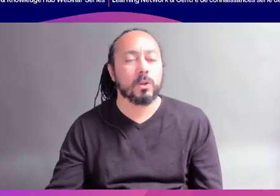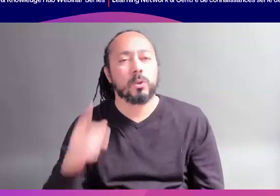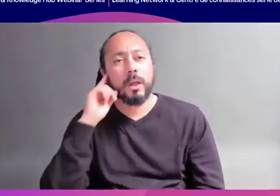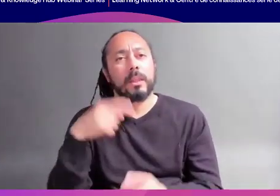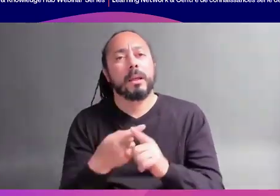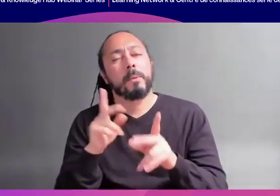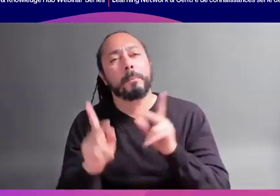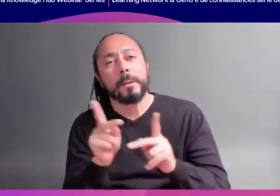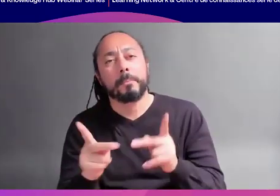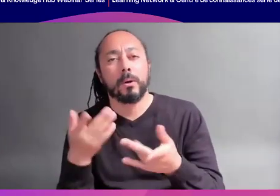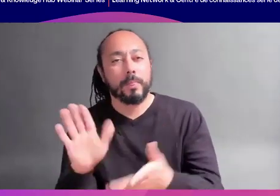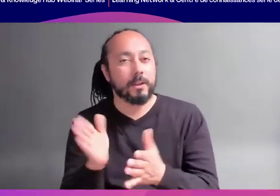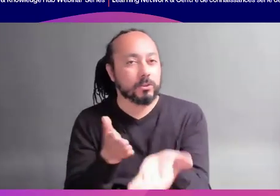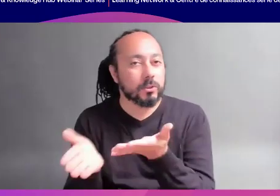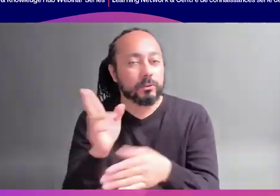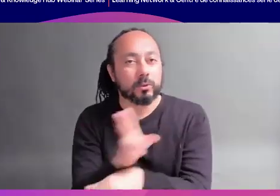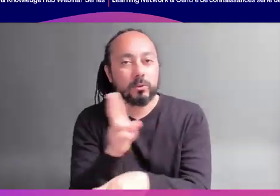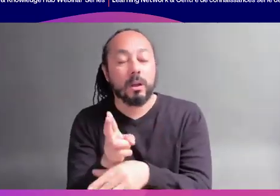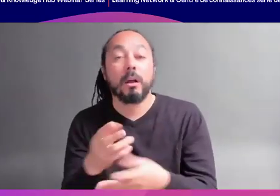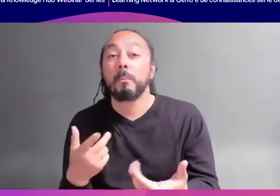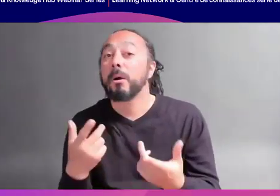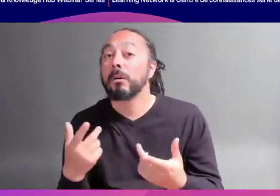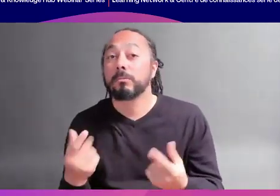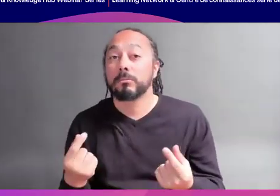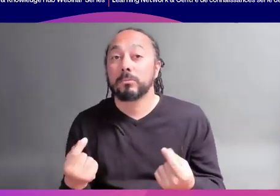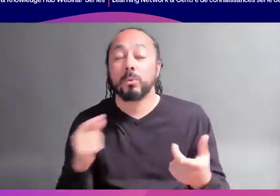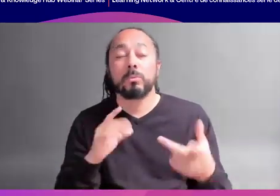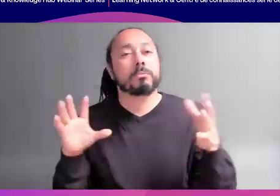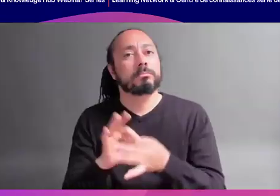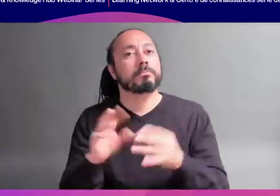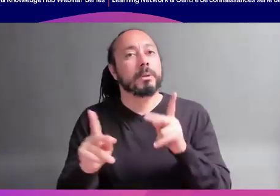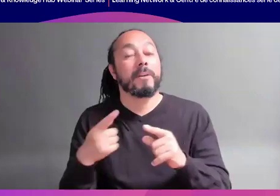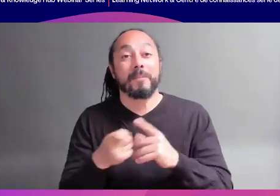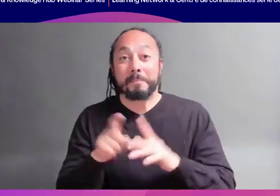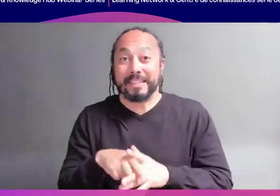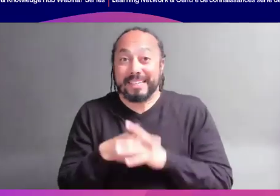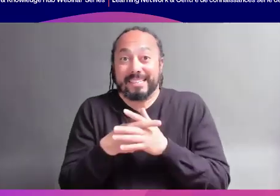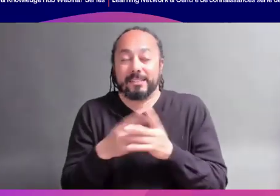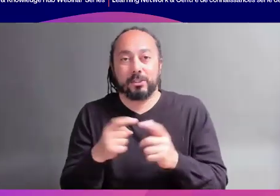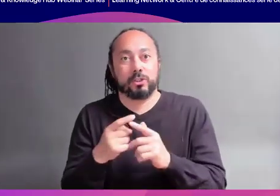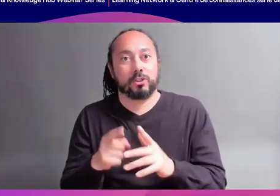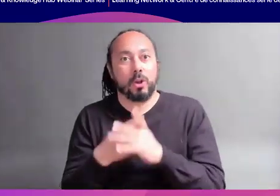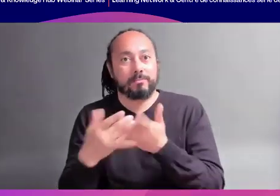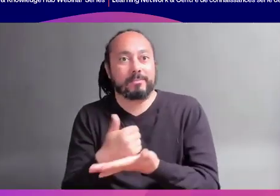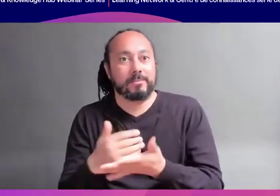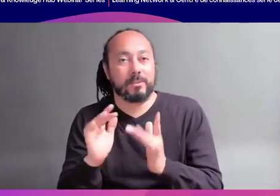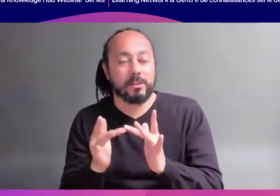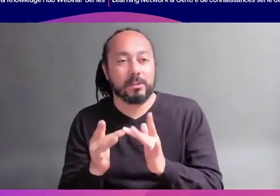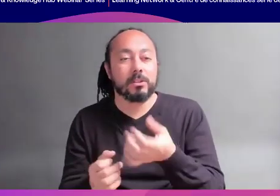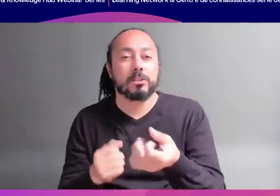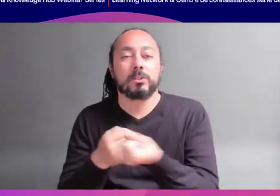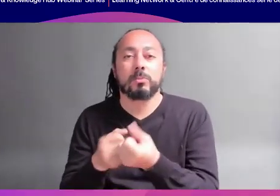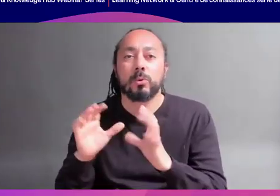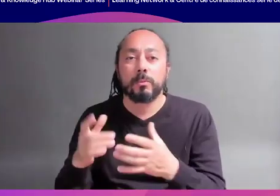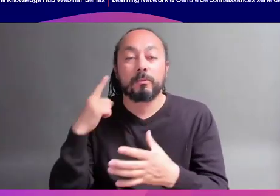been able to connect people from the very beginning as people started to collect online. You think about support groups for